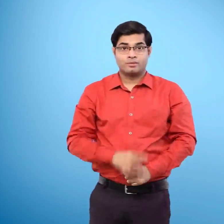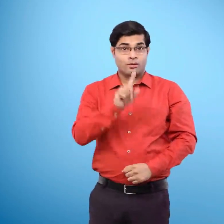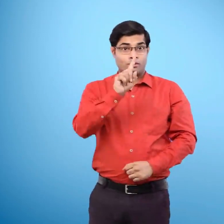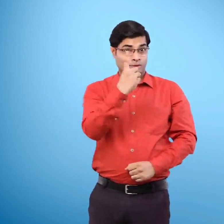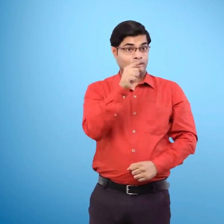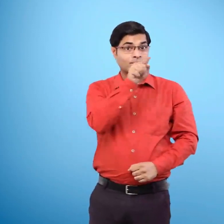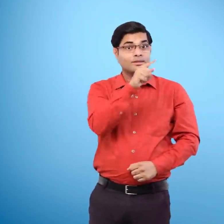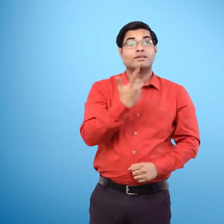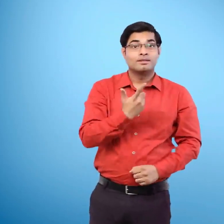Box 1.